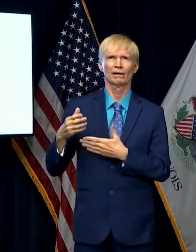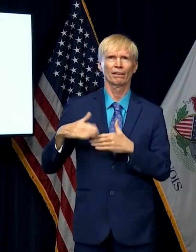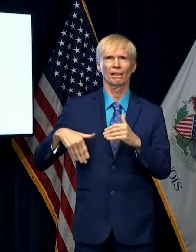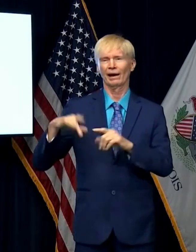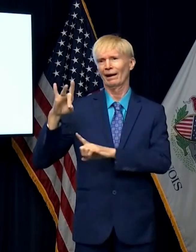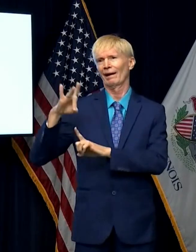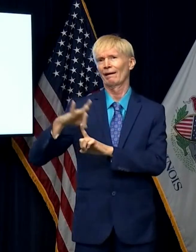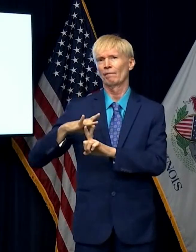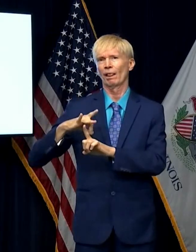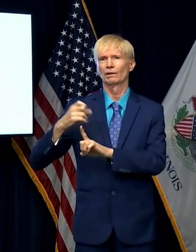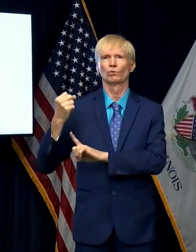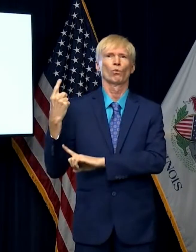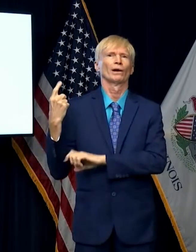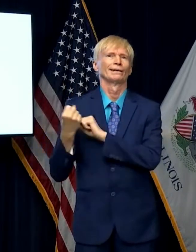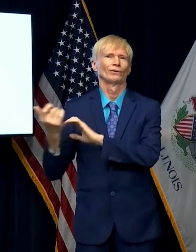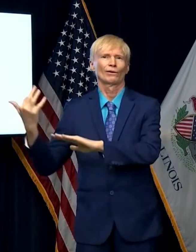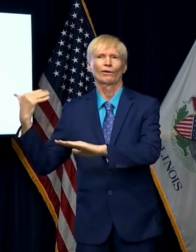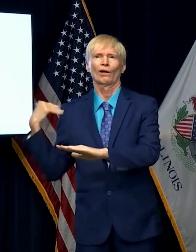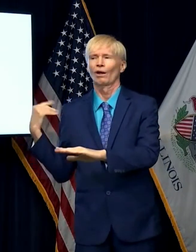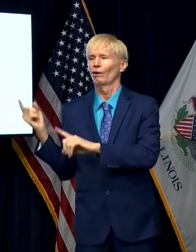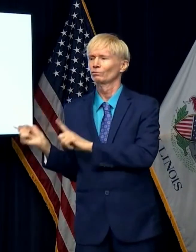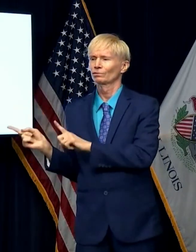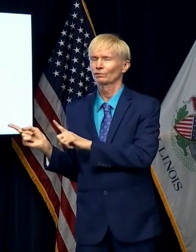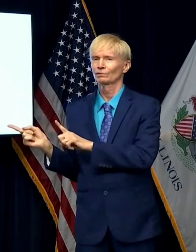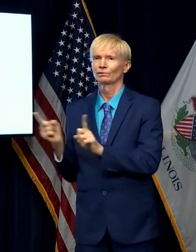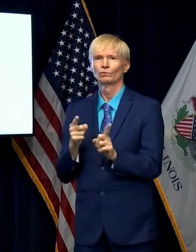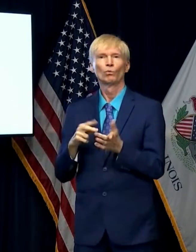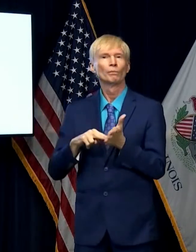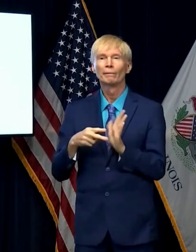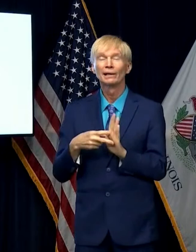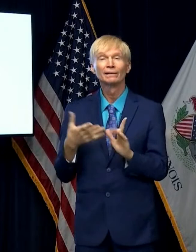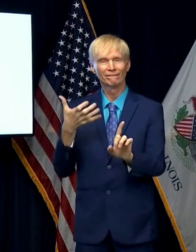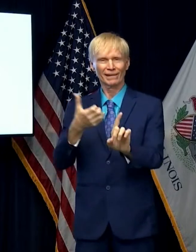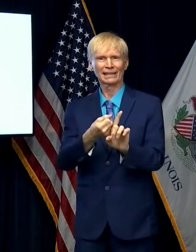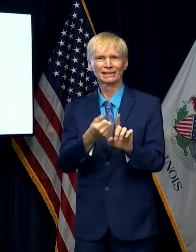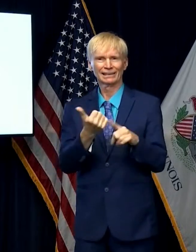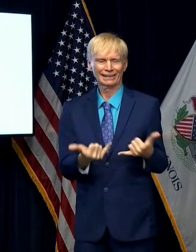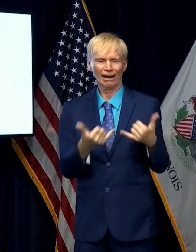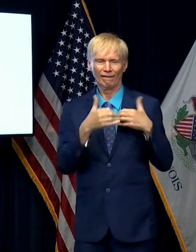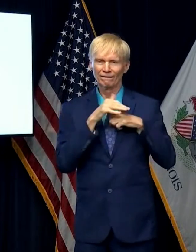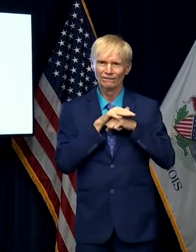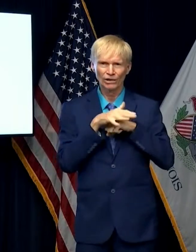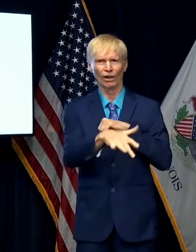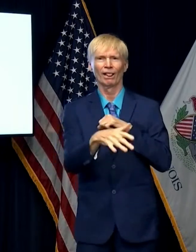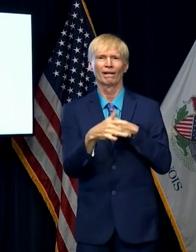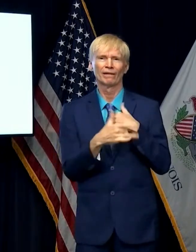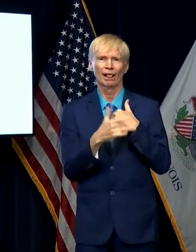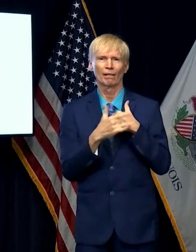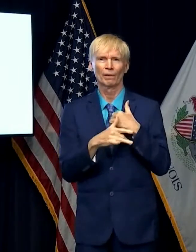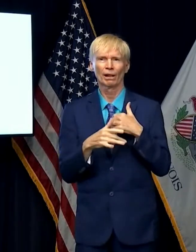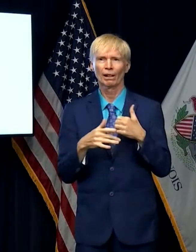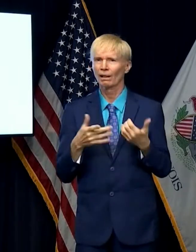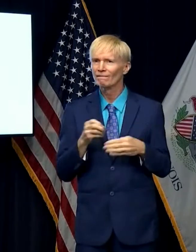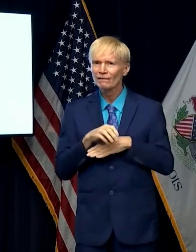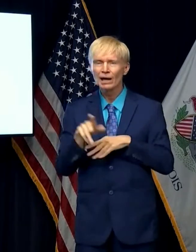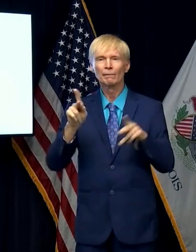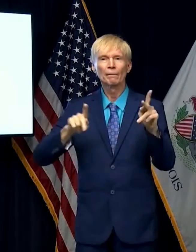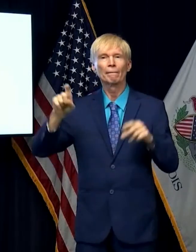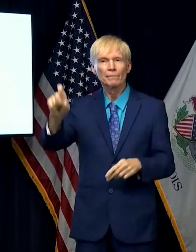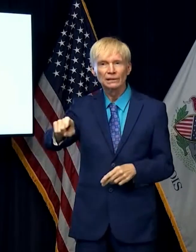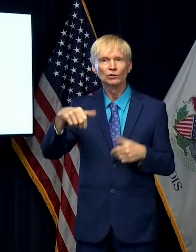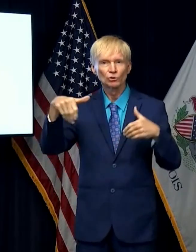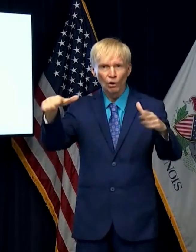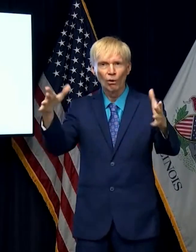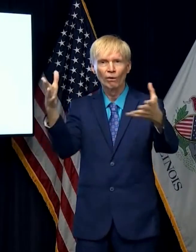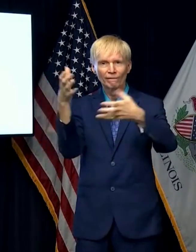say 8 months or 12 months ago. And that is, we have vaccinations available. People should go get vaccinated. That is the